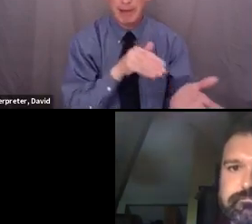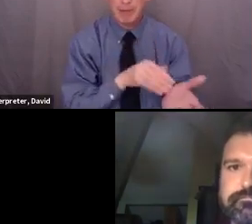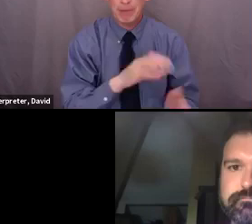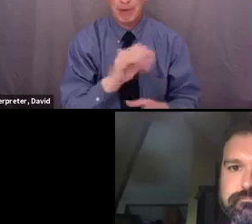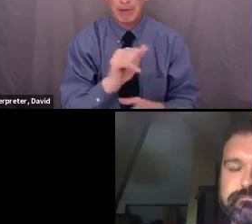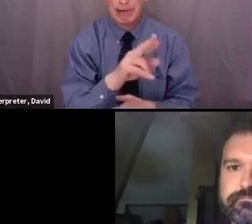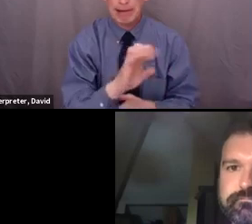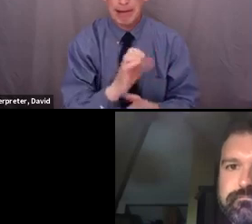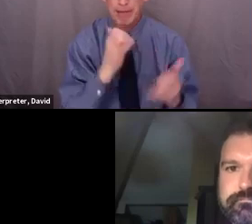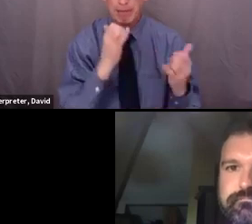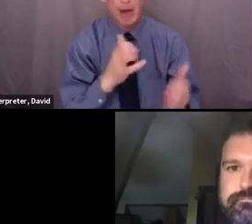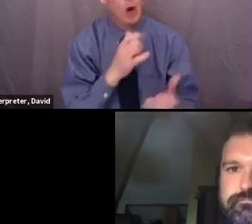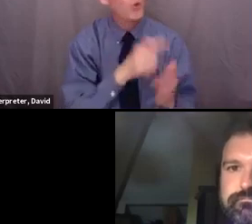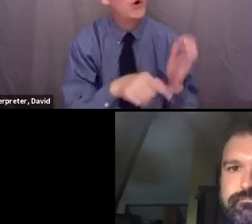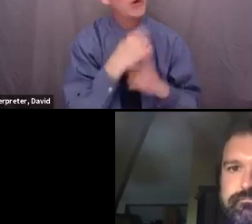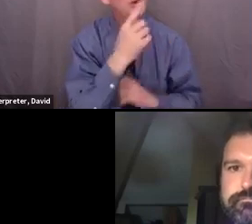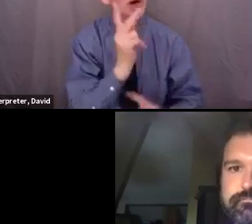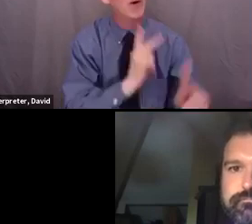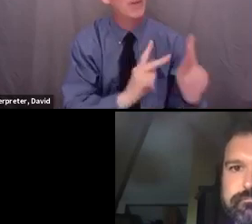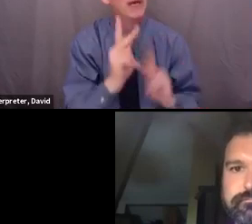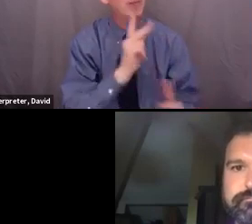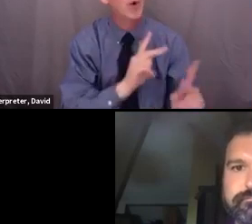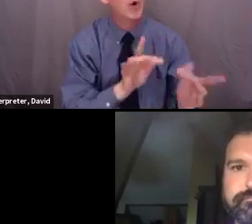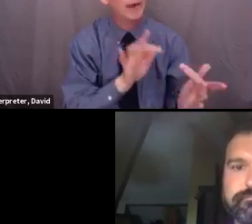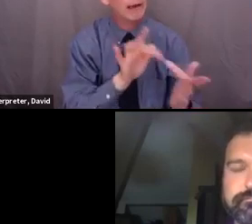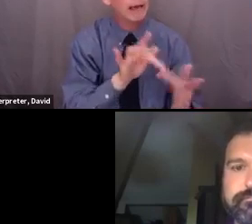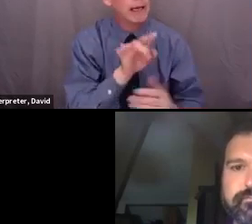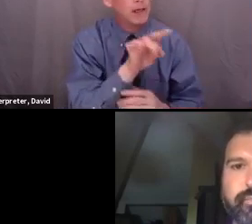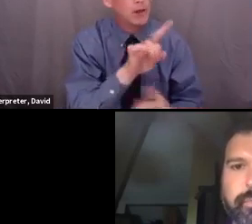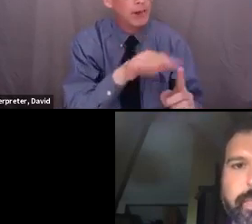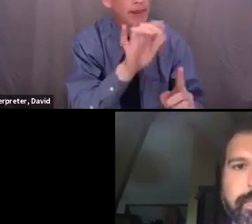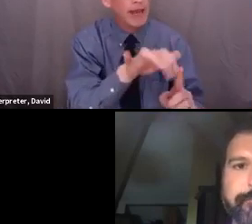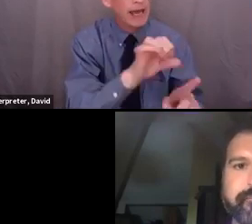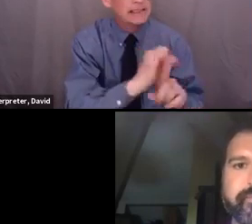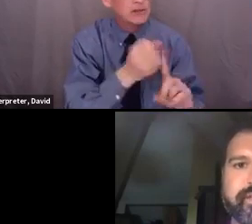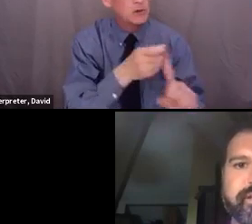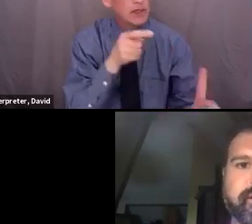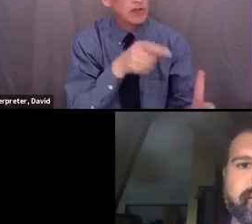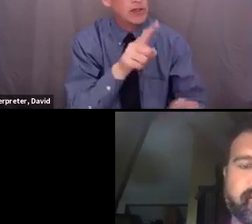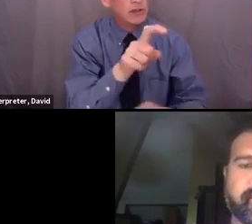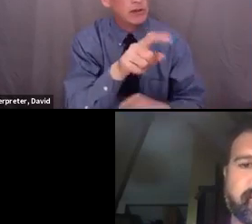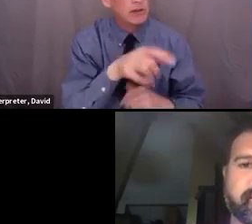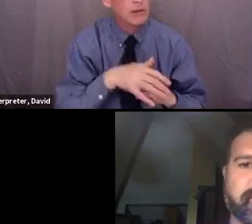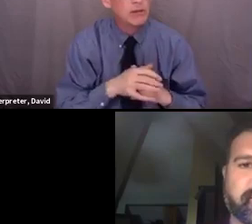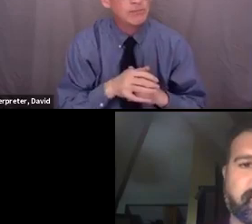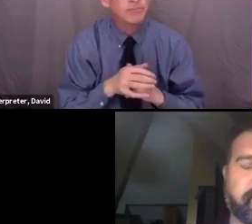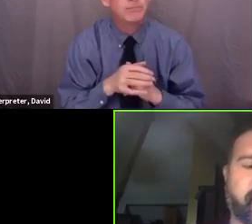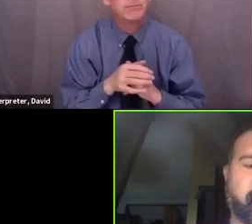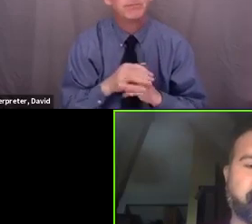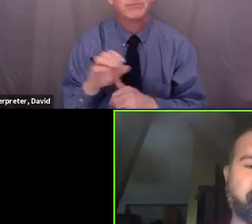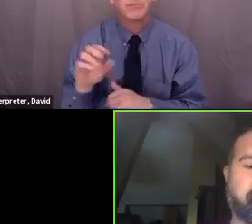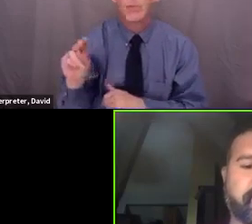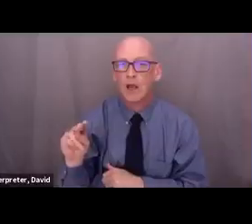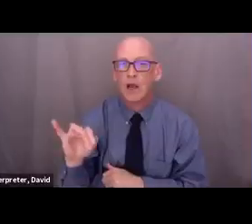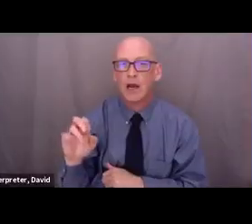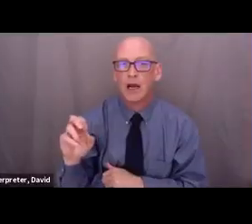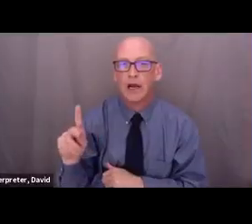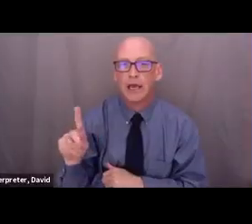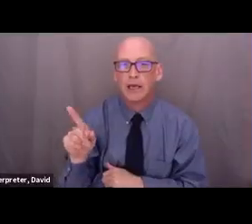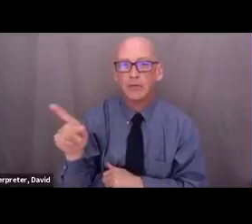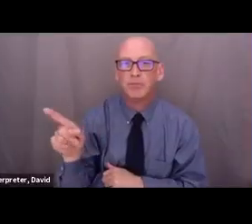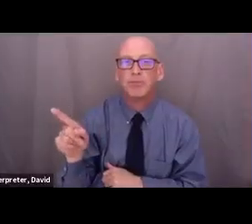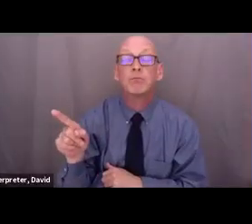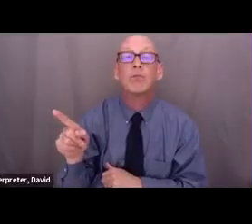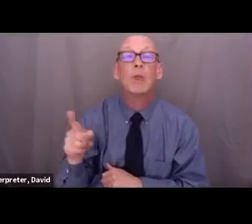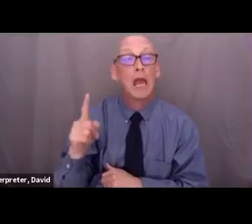are you telling people who get in contact with you about that particular thing? Yeah, absolutely. I mean,